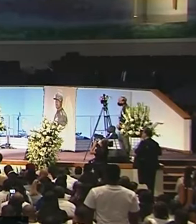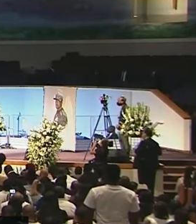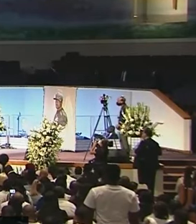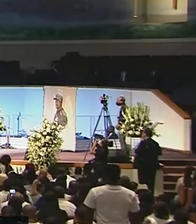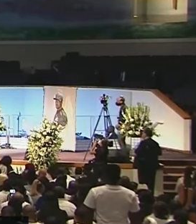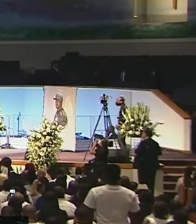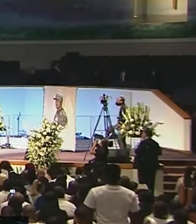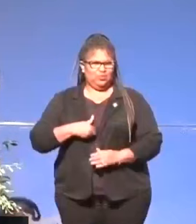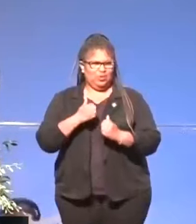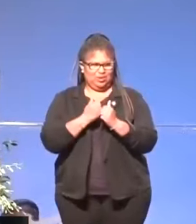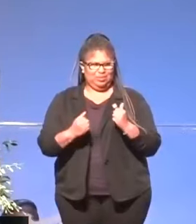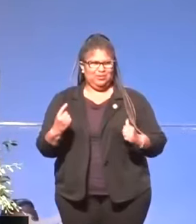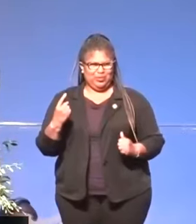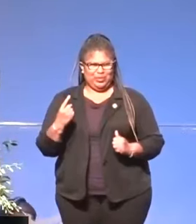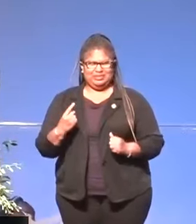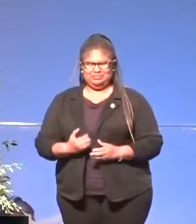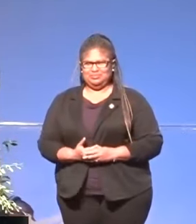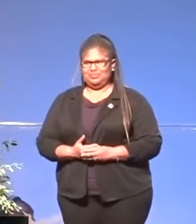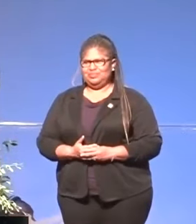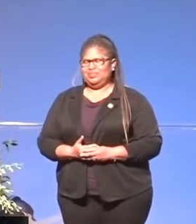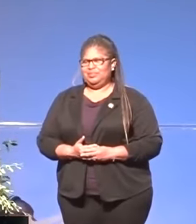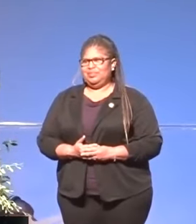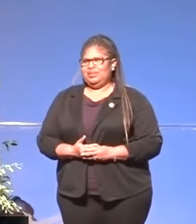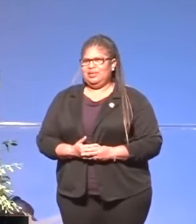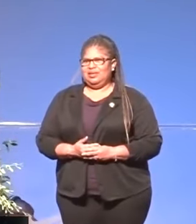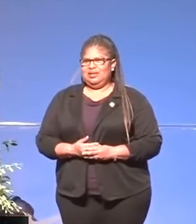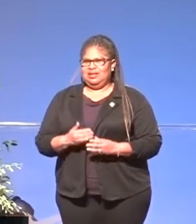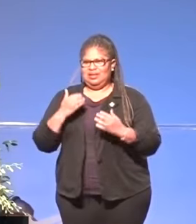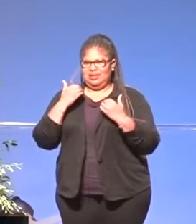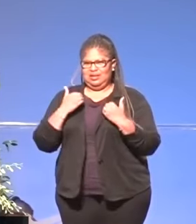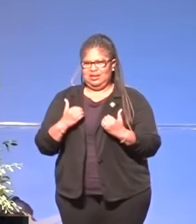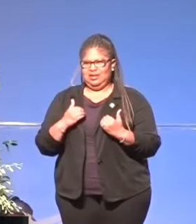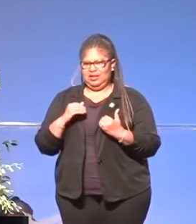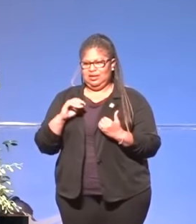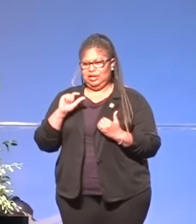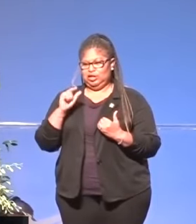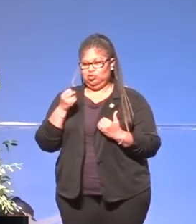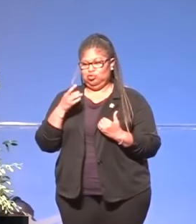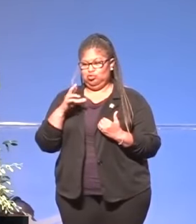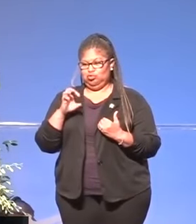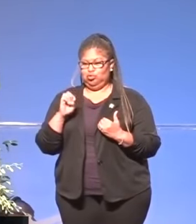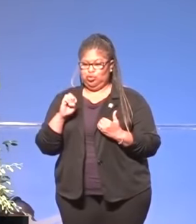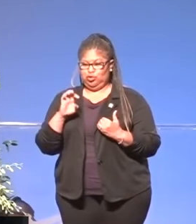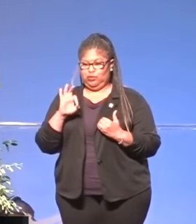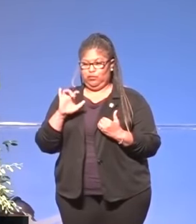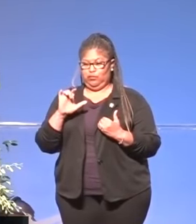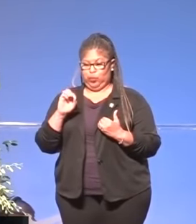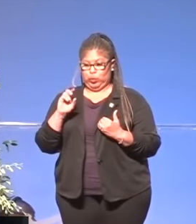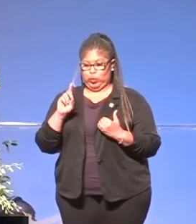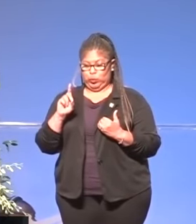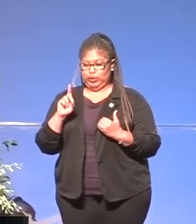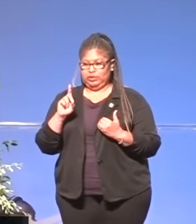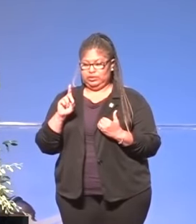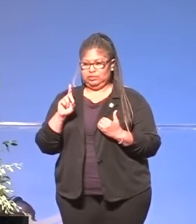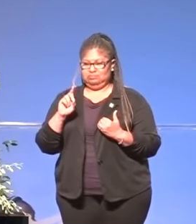Welcome everyone. I am George Lloyd's